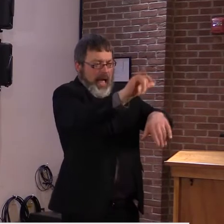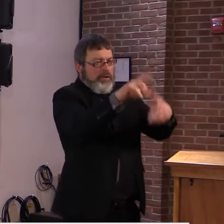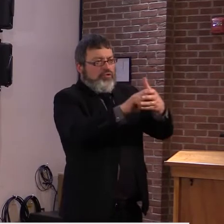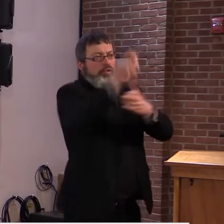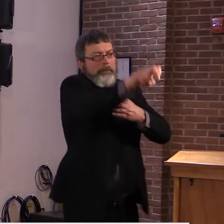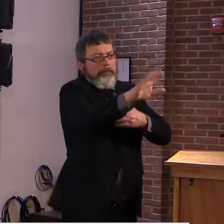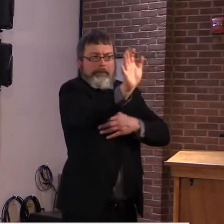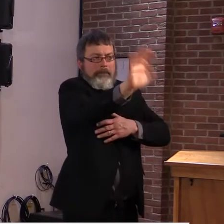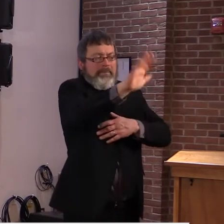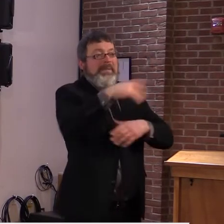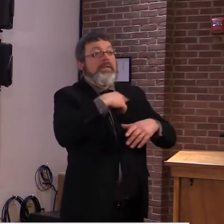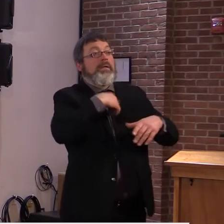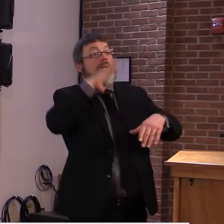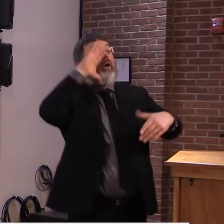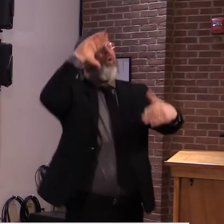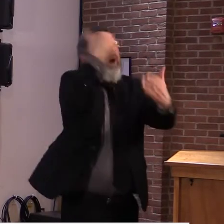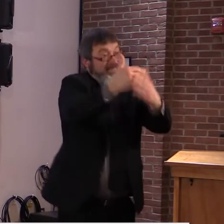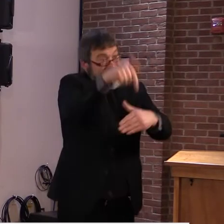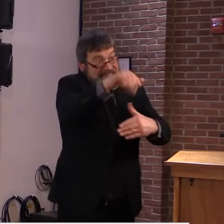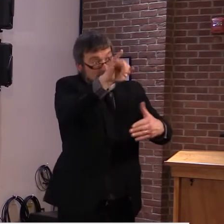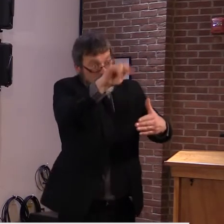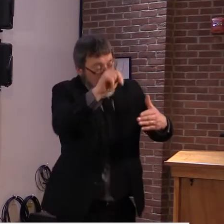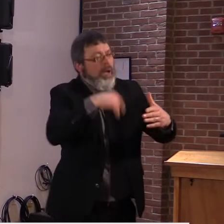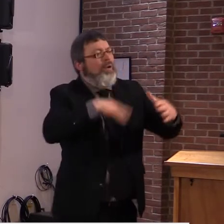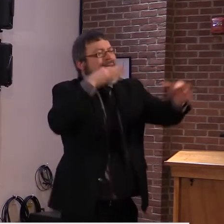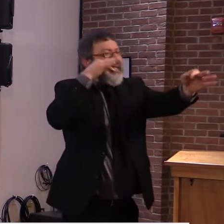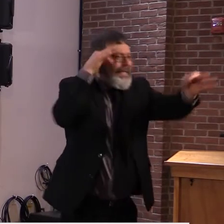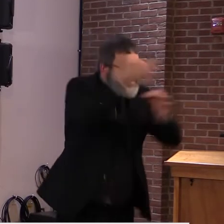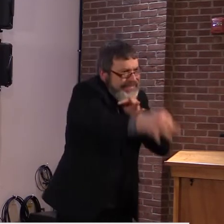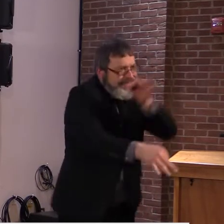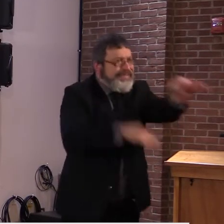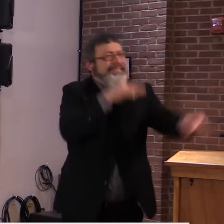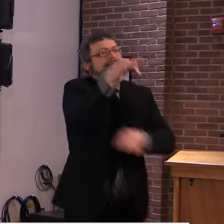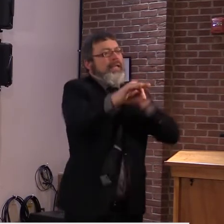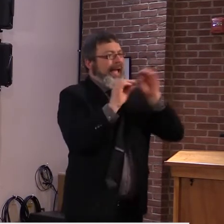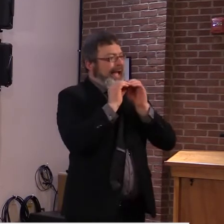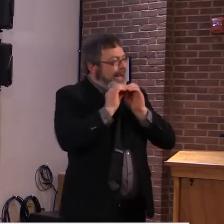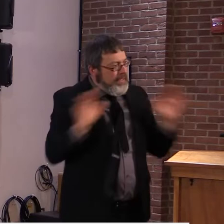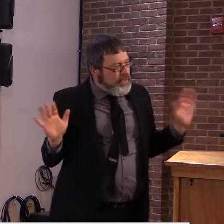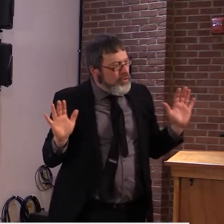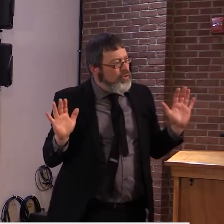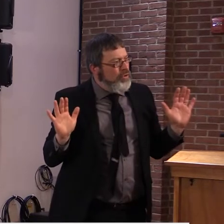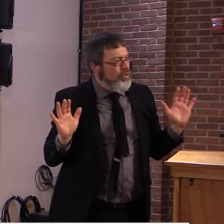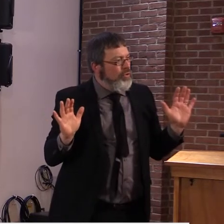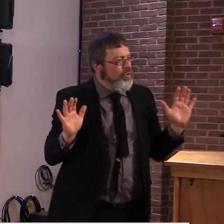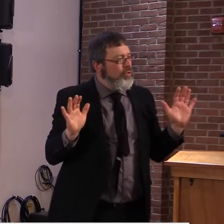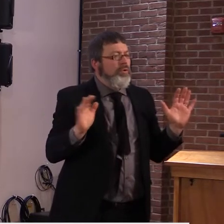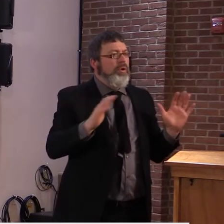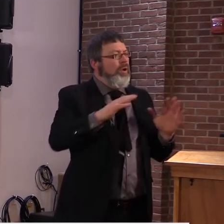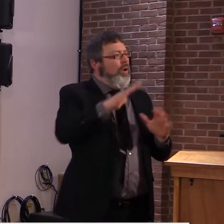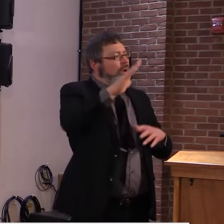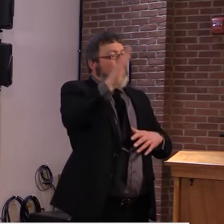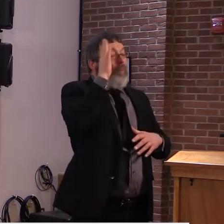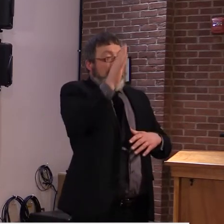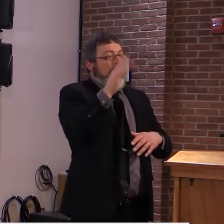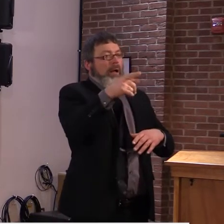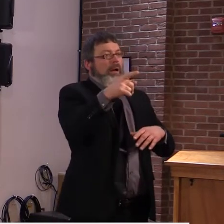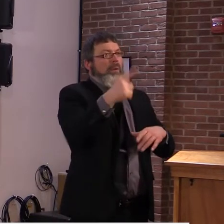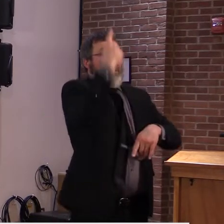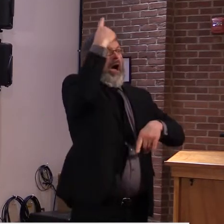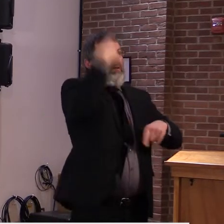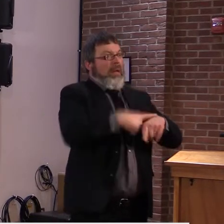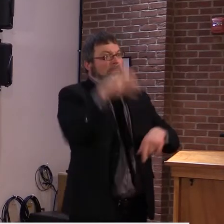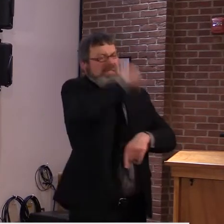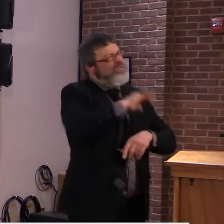question, there will be multiple opportunities for them to get vaccine, one of which will be with their doctor if